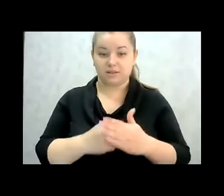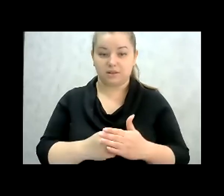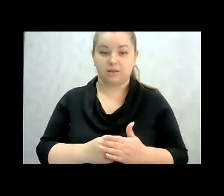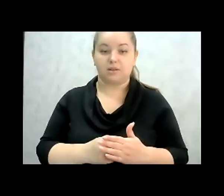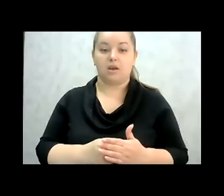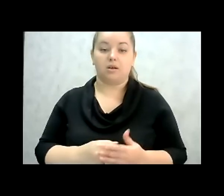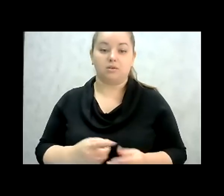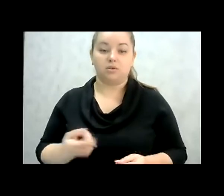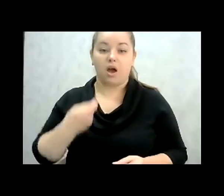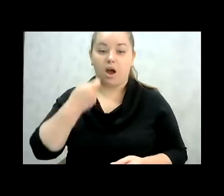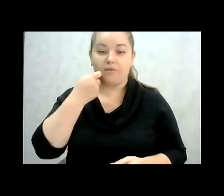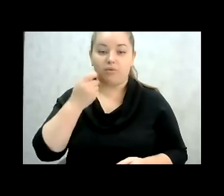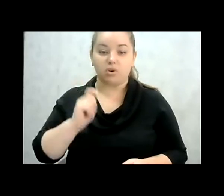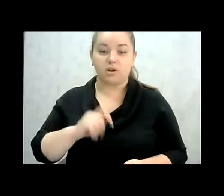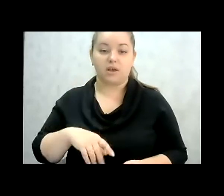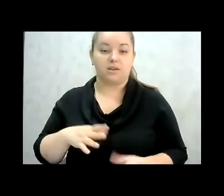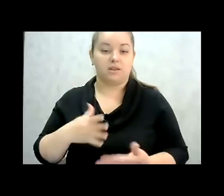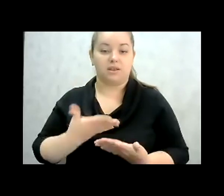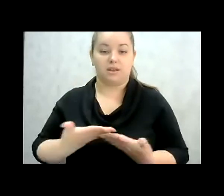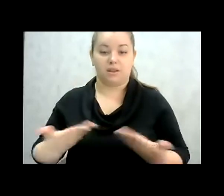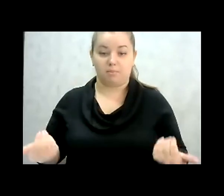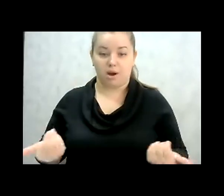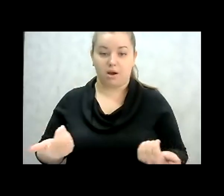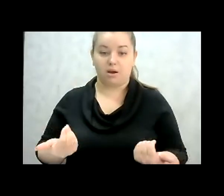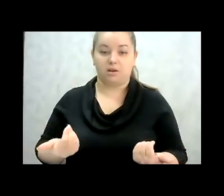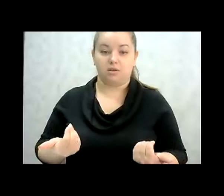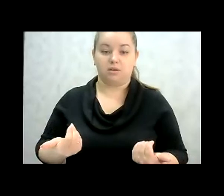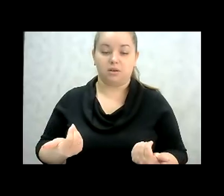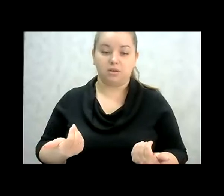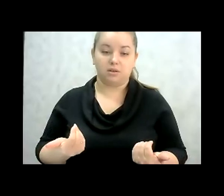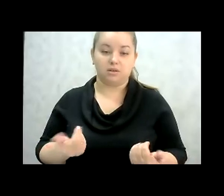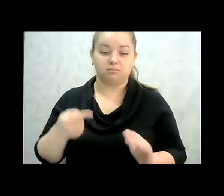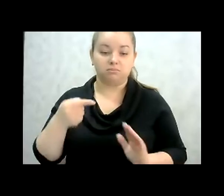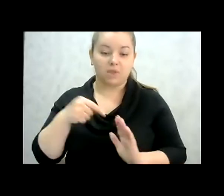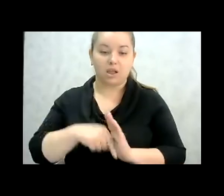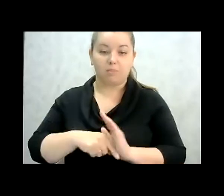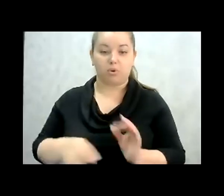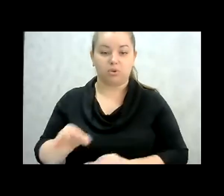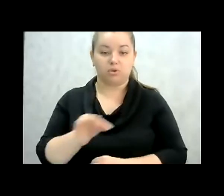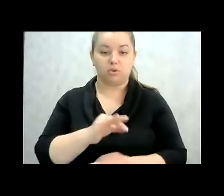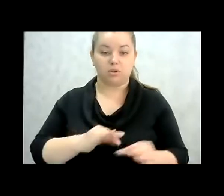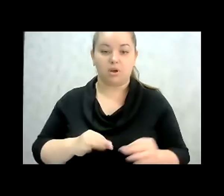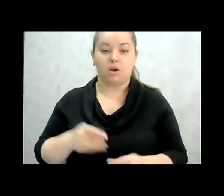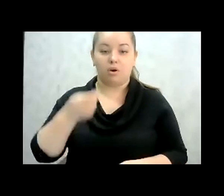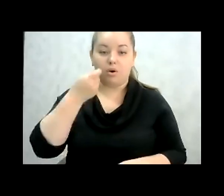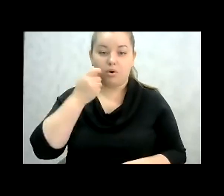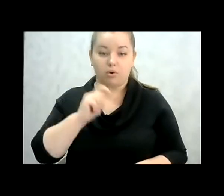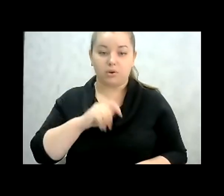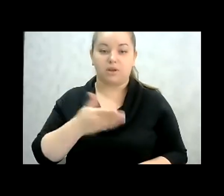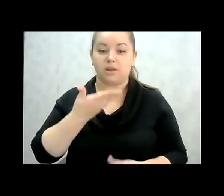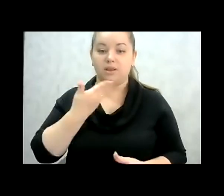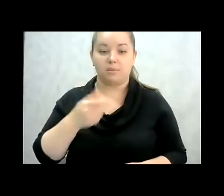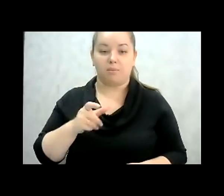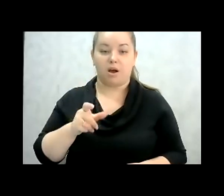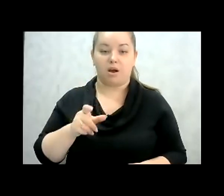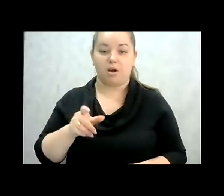in Ukraine, alas, we haven't got this public and in-depth discussion of these matters. So,